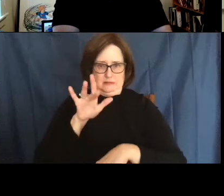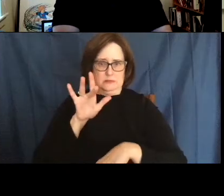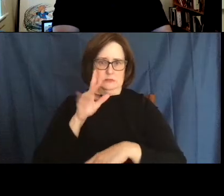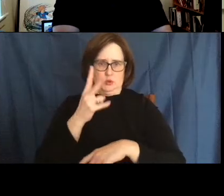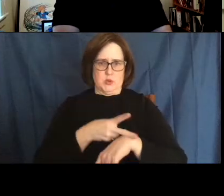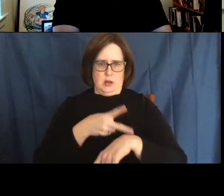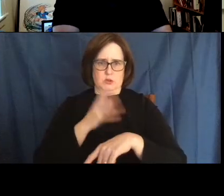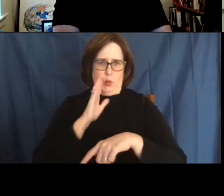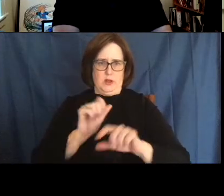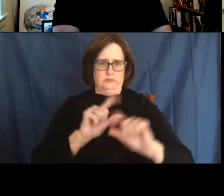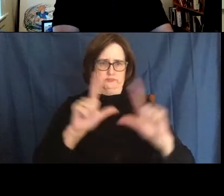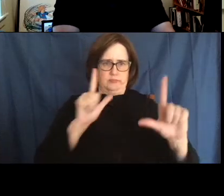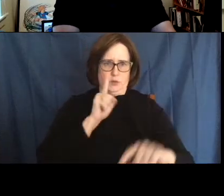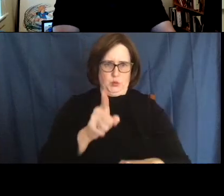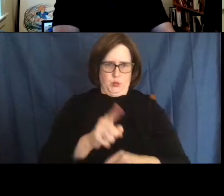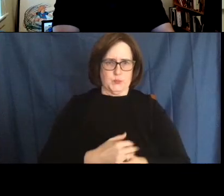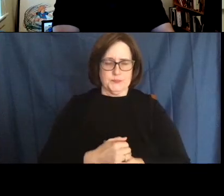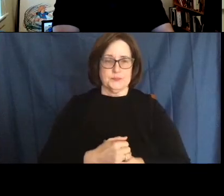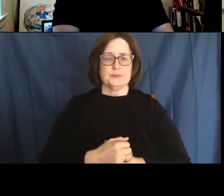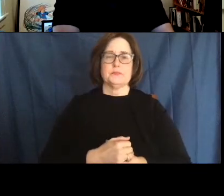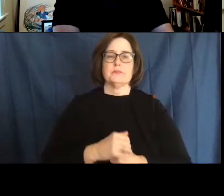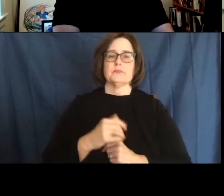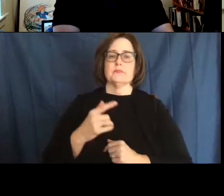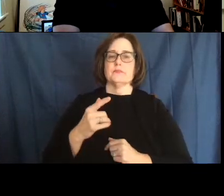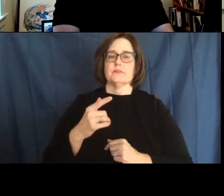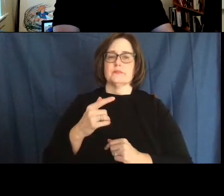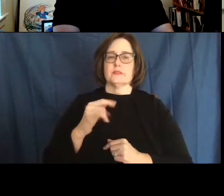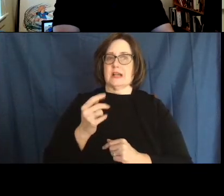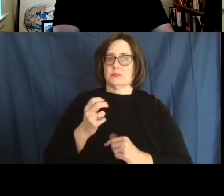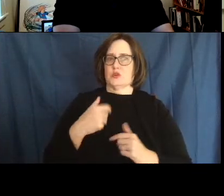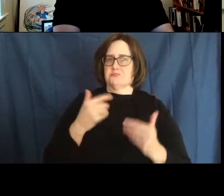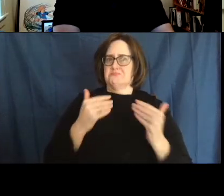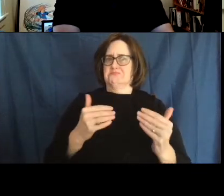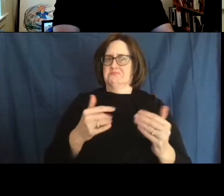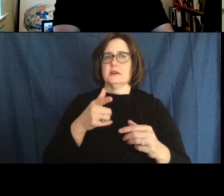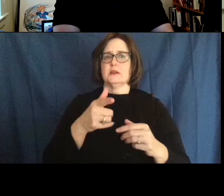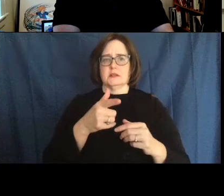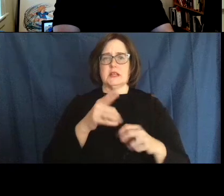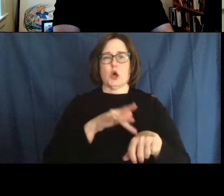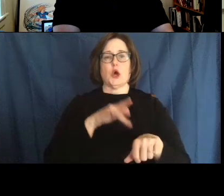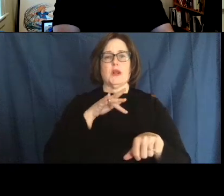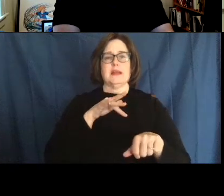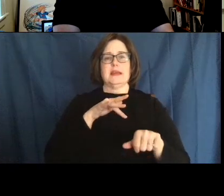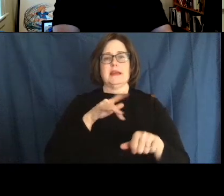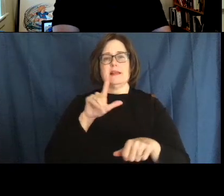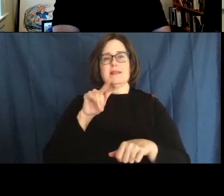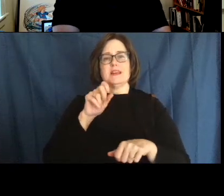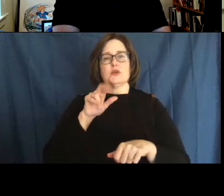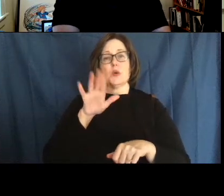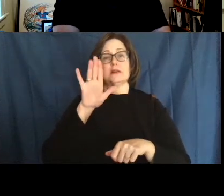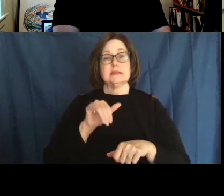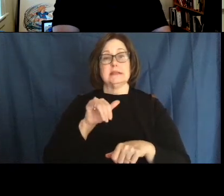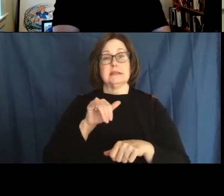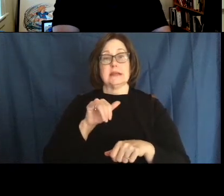Yeah, great. So I'll just get started. So GraphoGame is an early literacy application for Android,